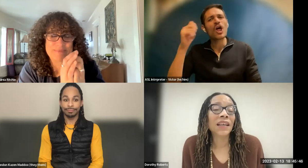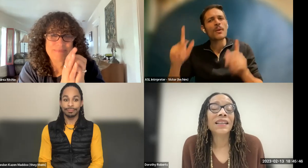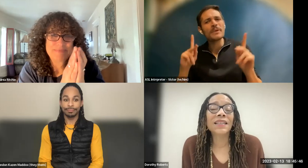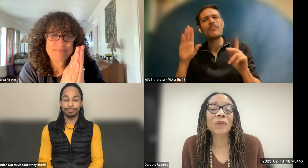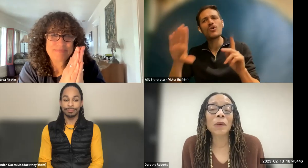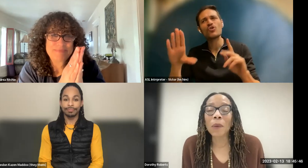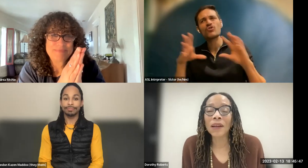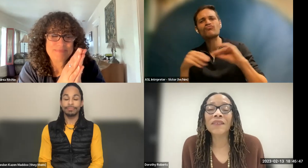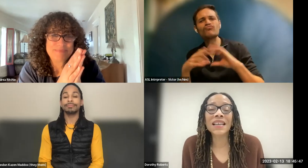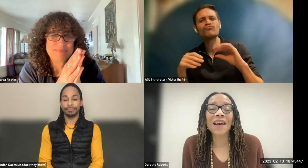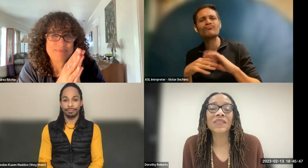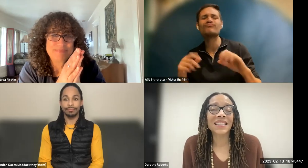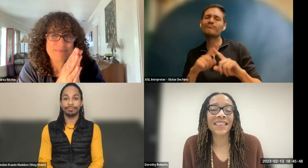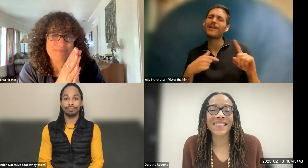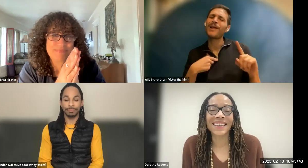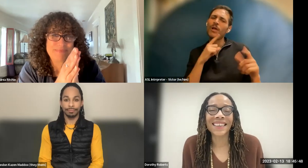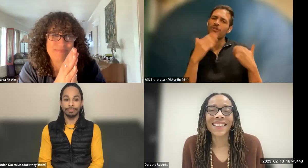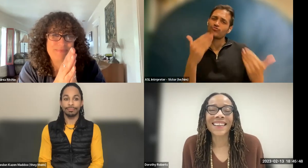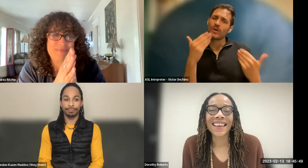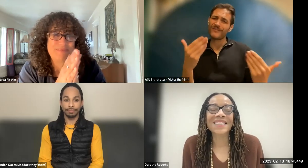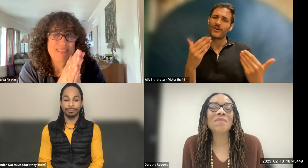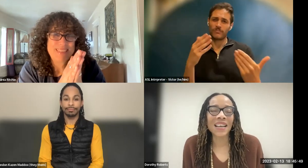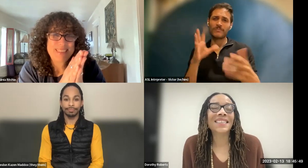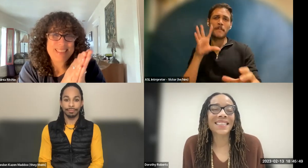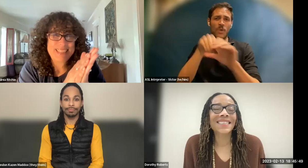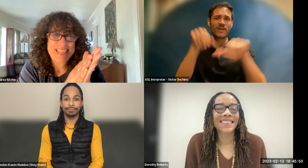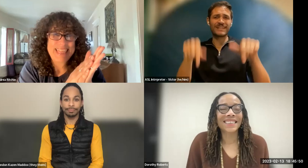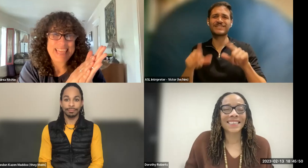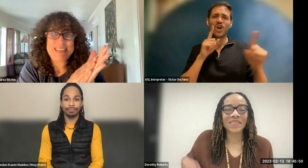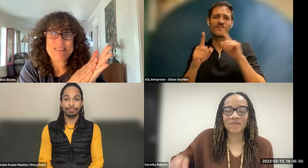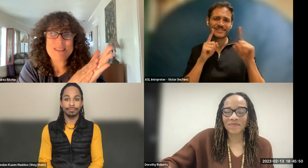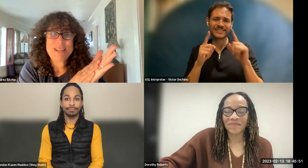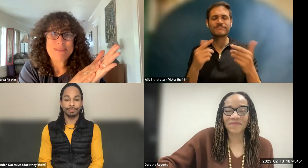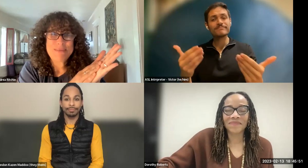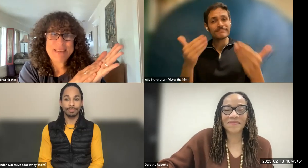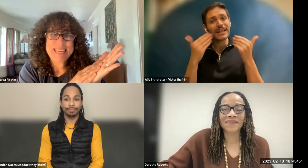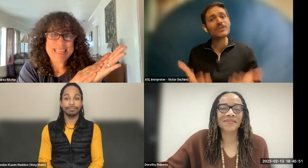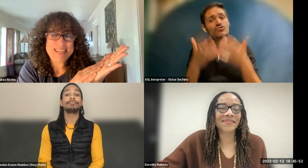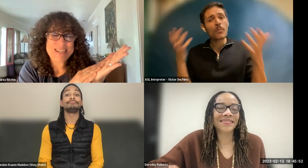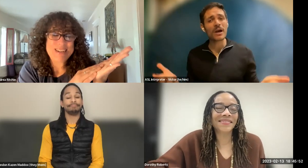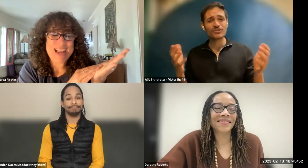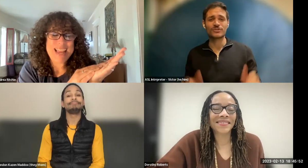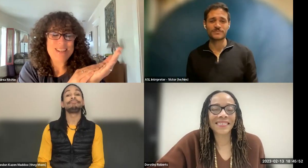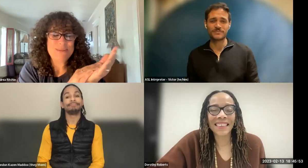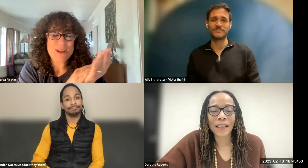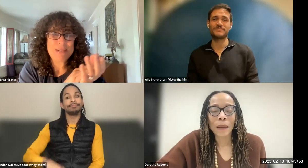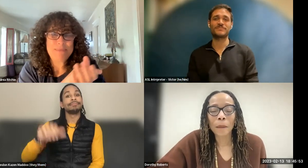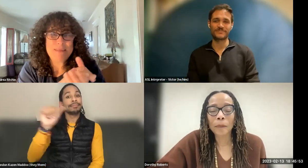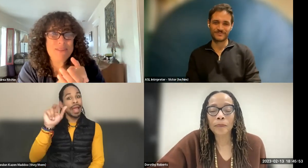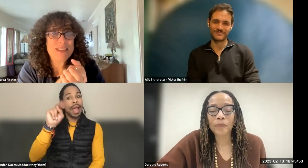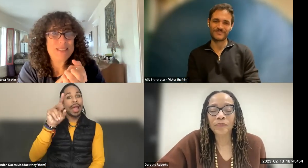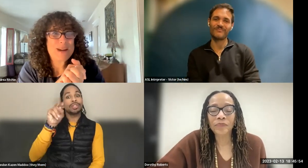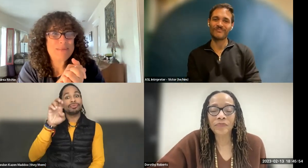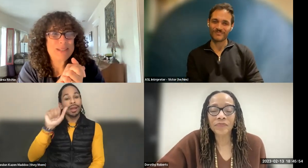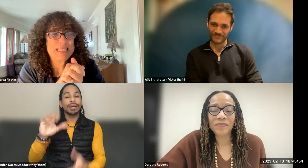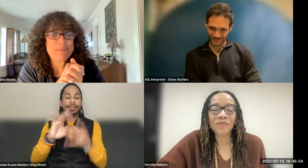grateful to be part of this conversation. Thanks so much. Thank you so much for being here, and you will always